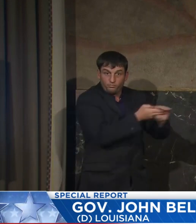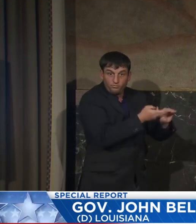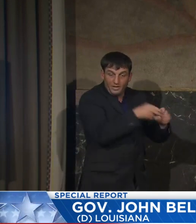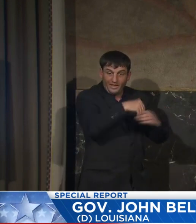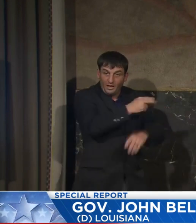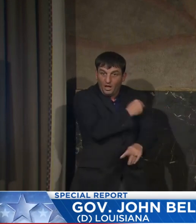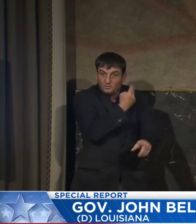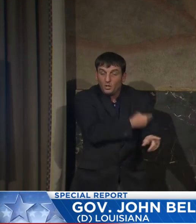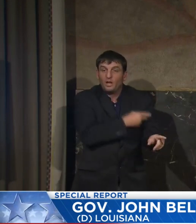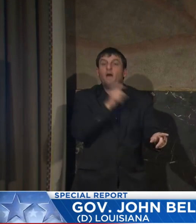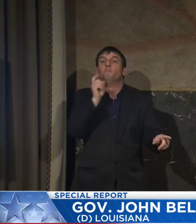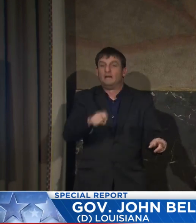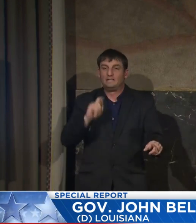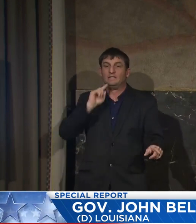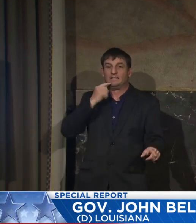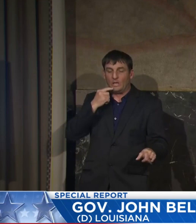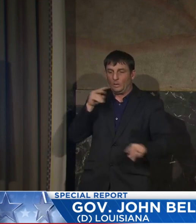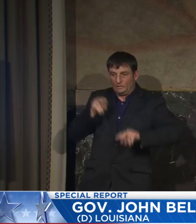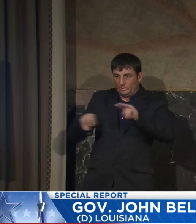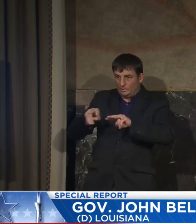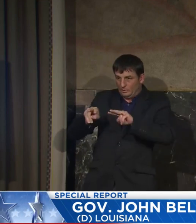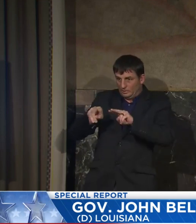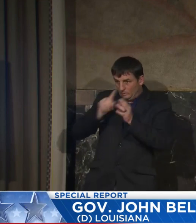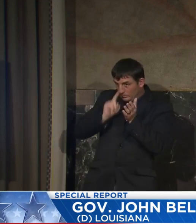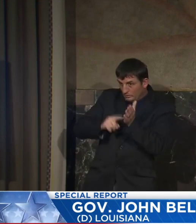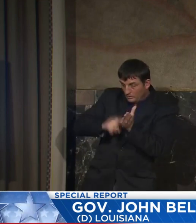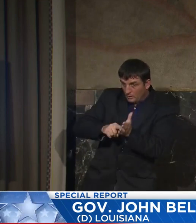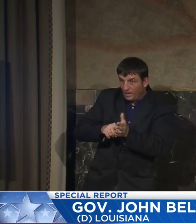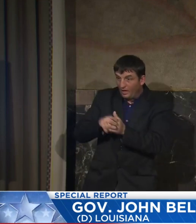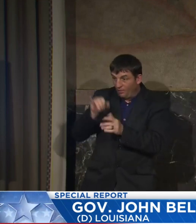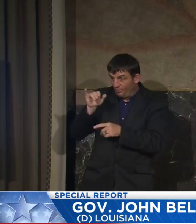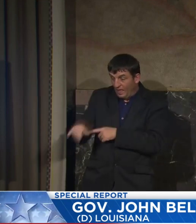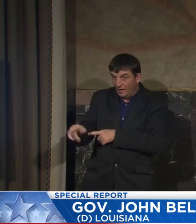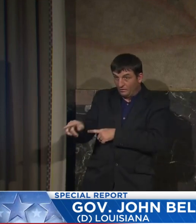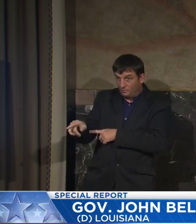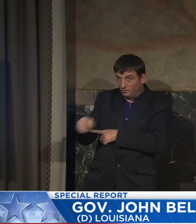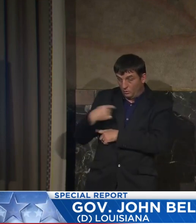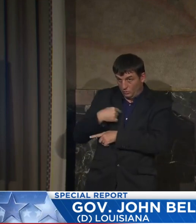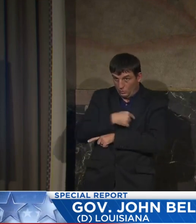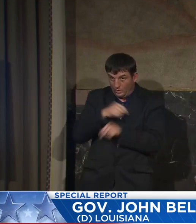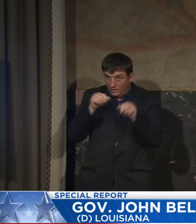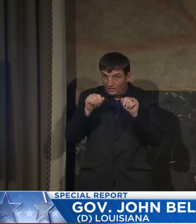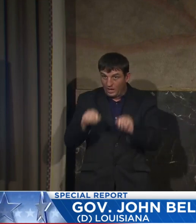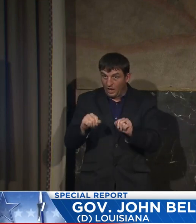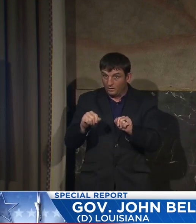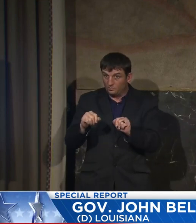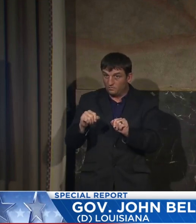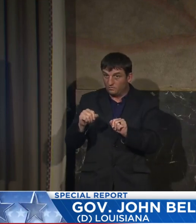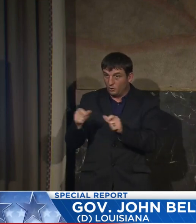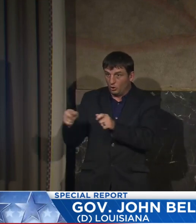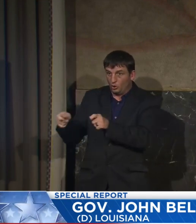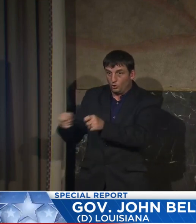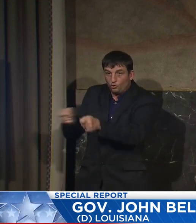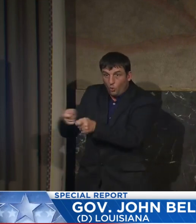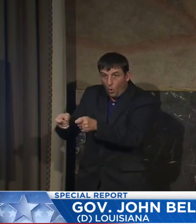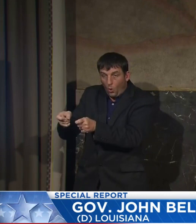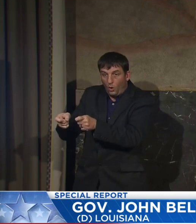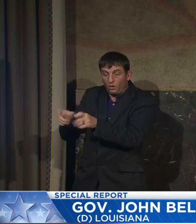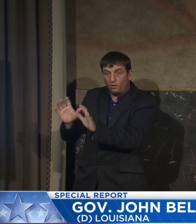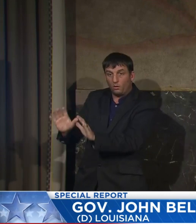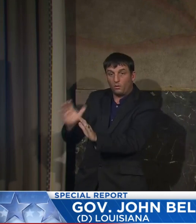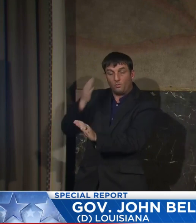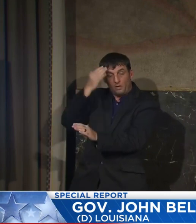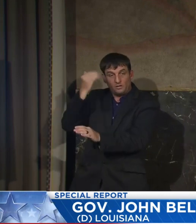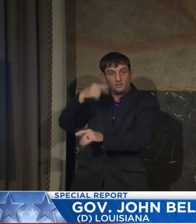real serious look. And you got to try to figure out, is this something we can keep a lid on because of the